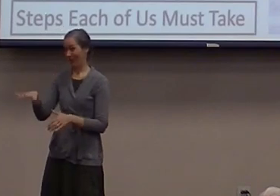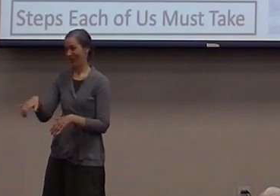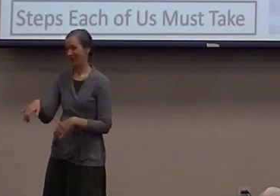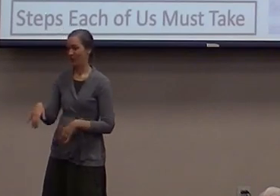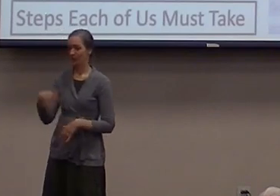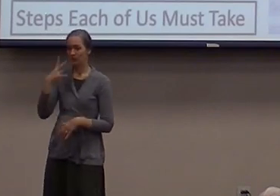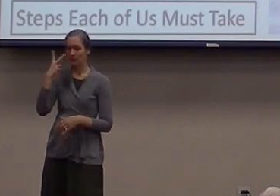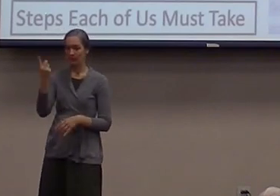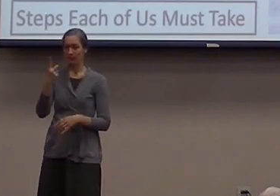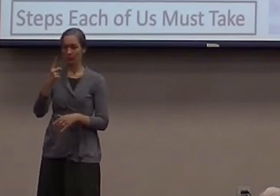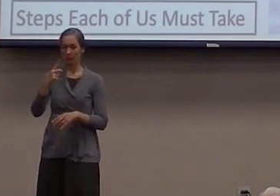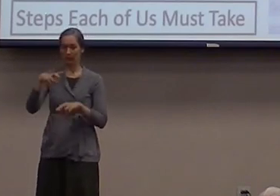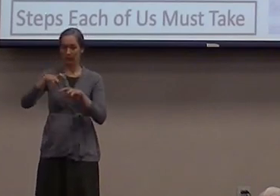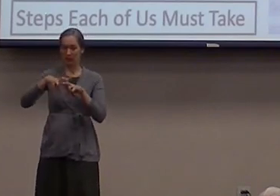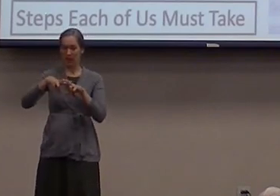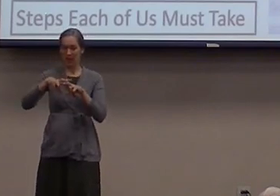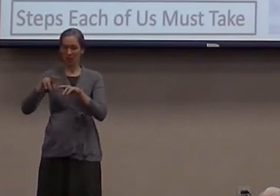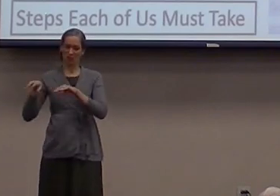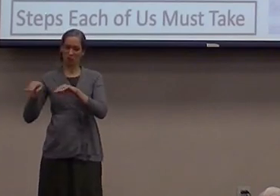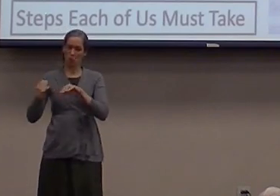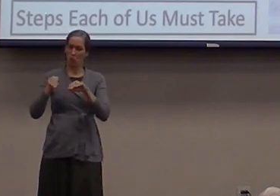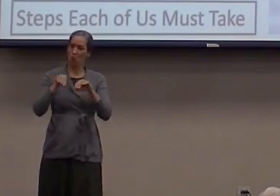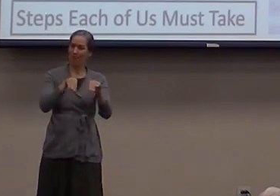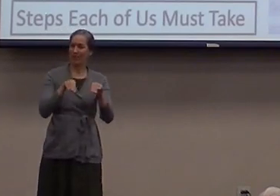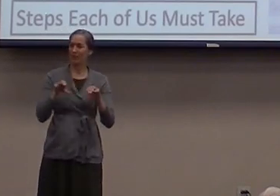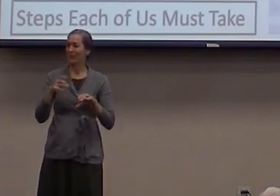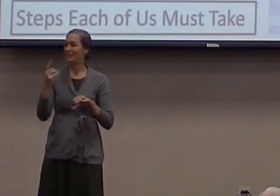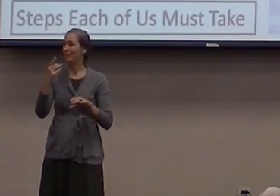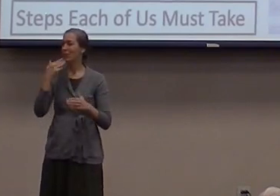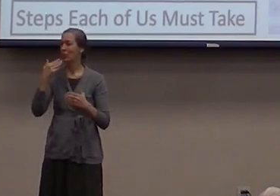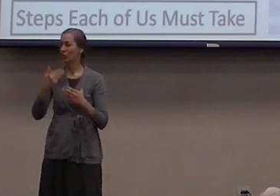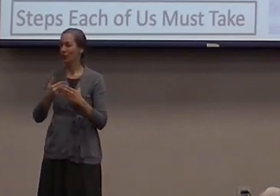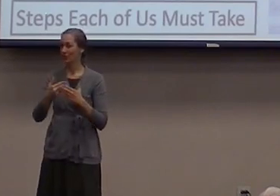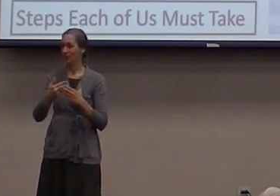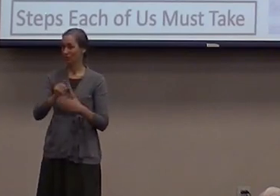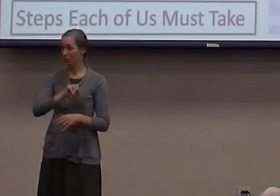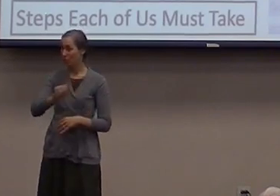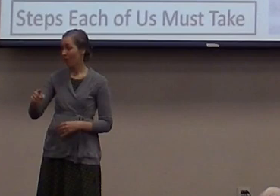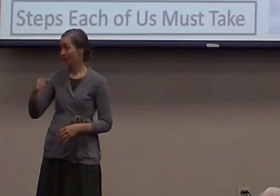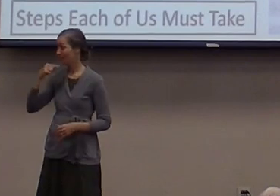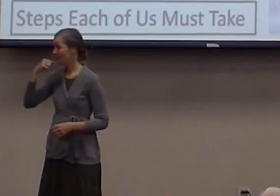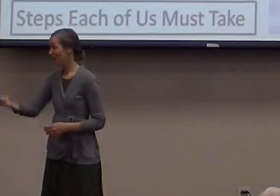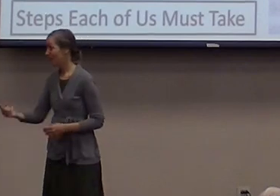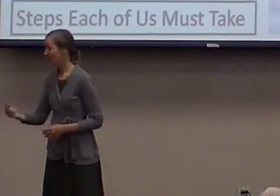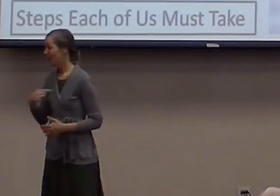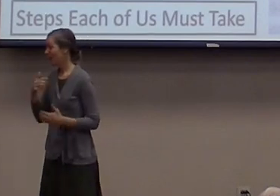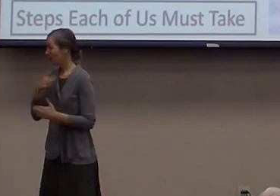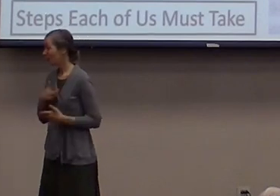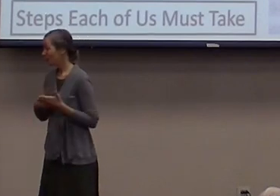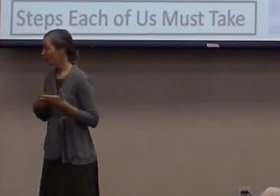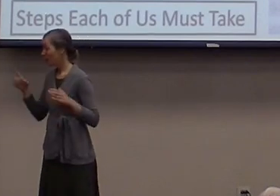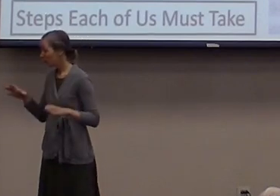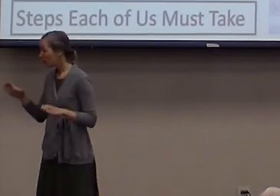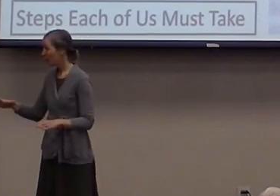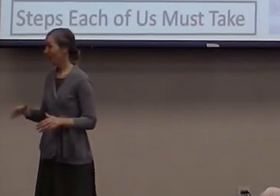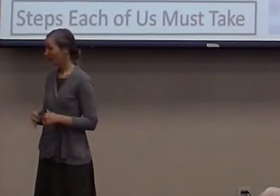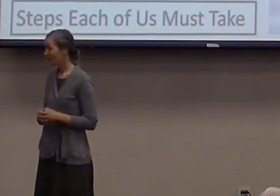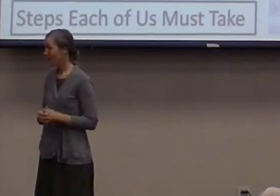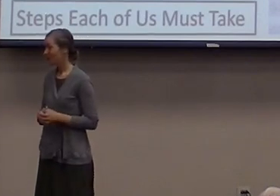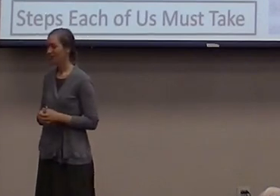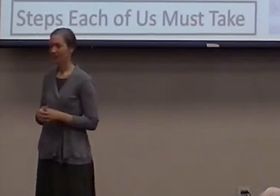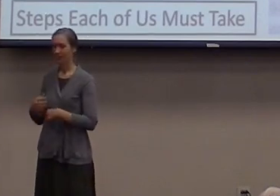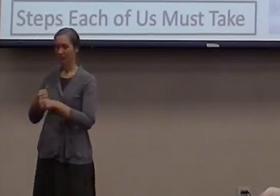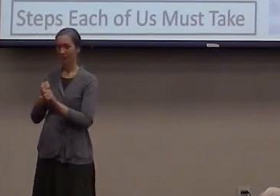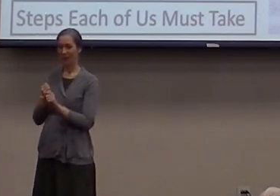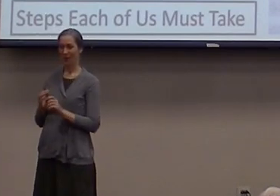someone moving some chairs, or someone just doing something good, go tell them, "I appreciate what you're doing." It'll make